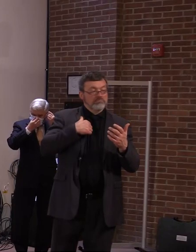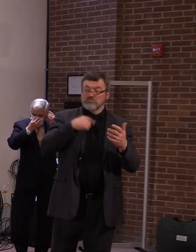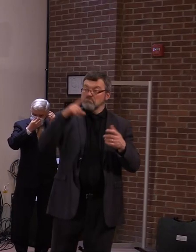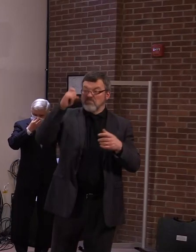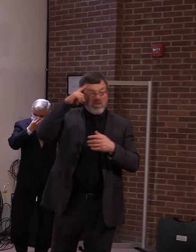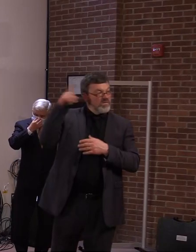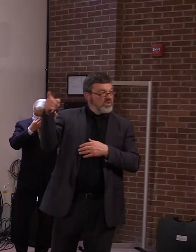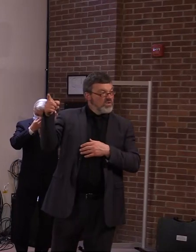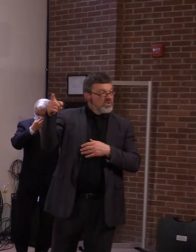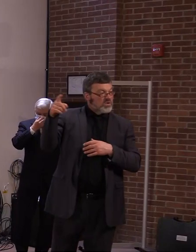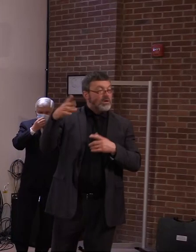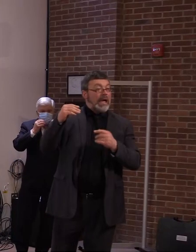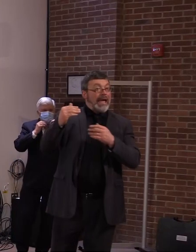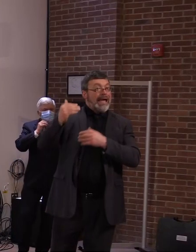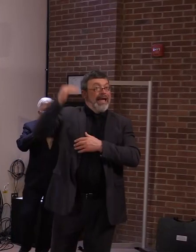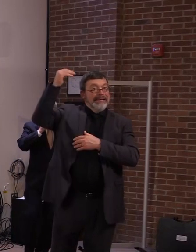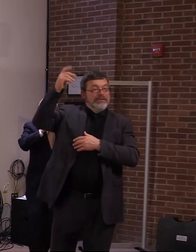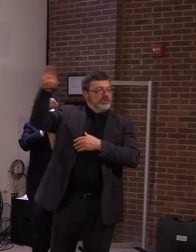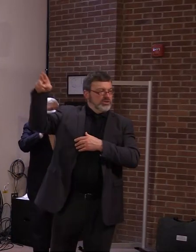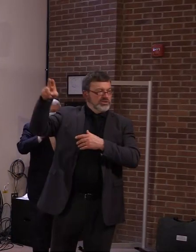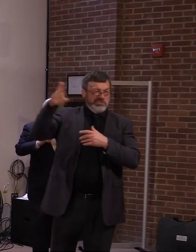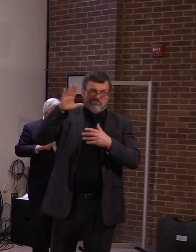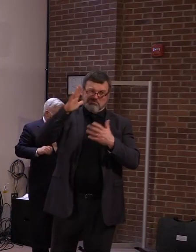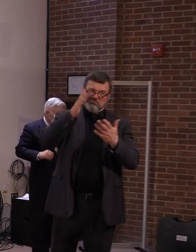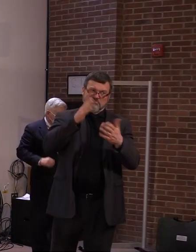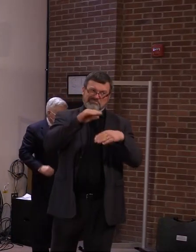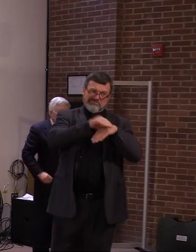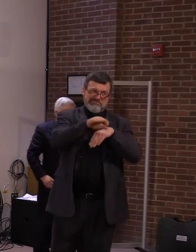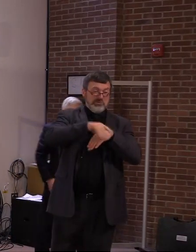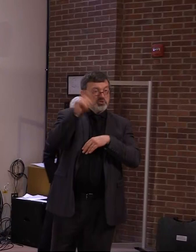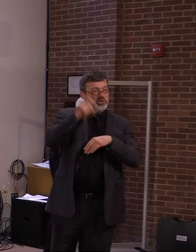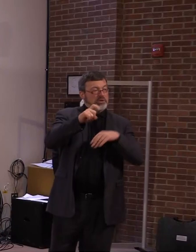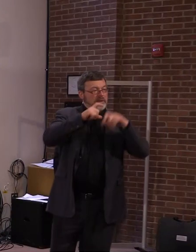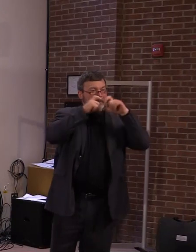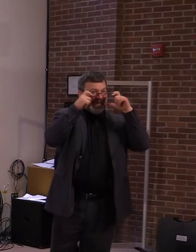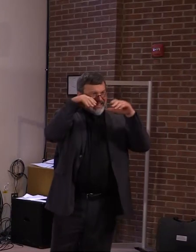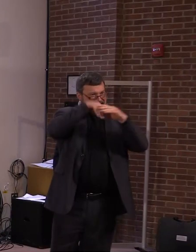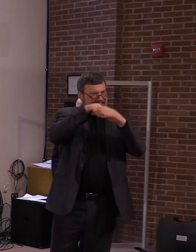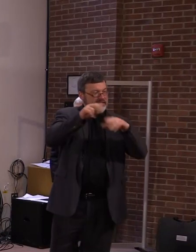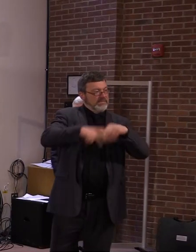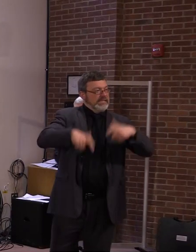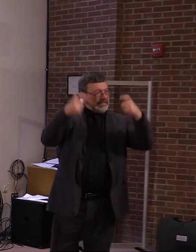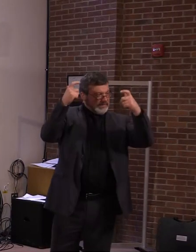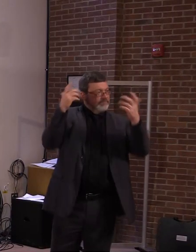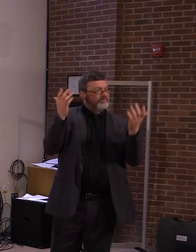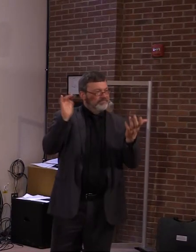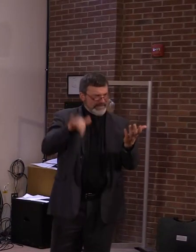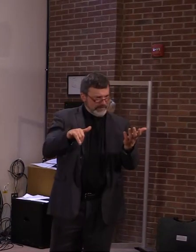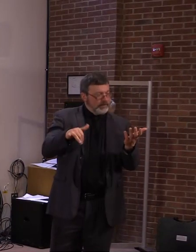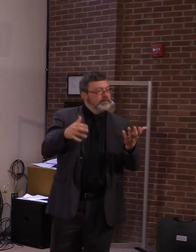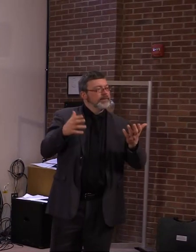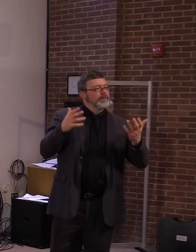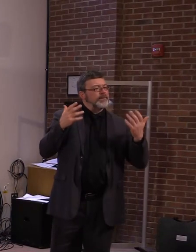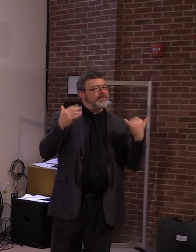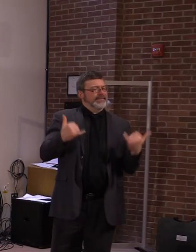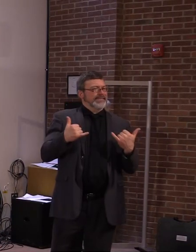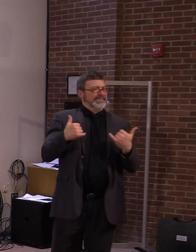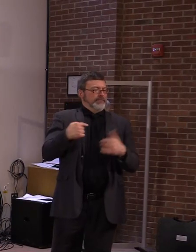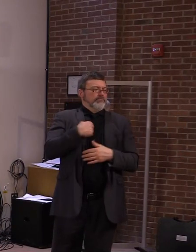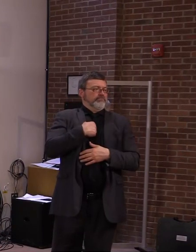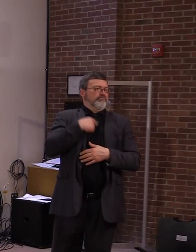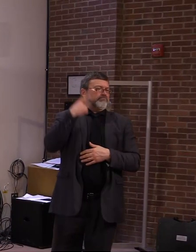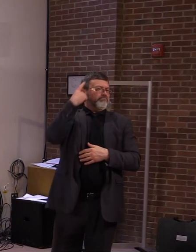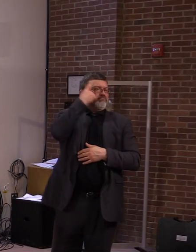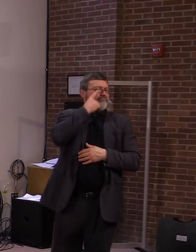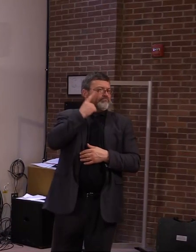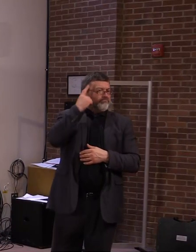to wear masks indoors, particularly in public spaces. I was wondering how that